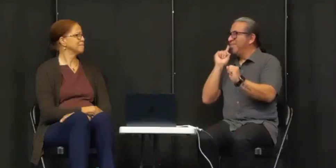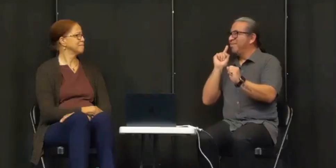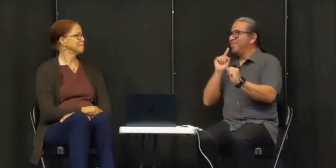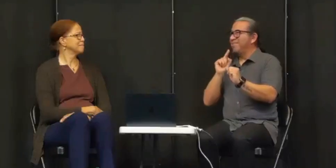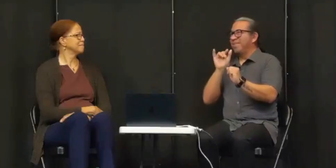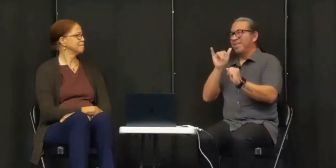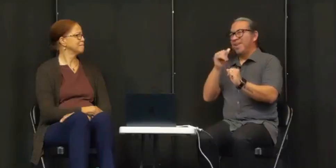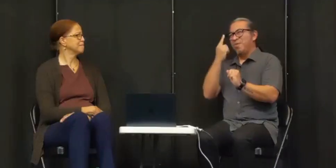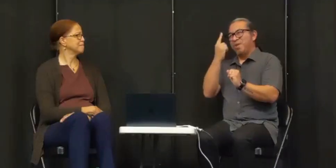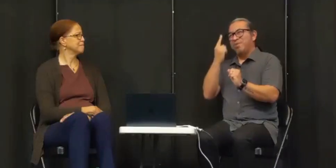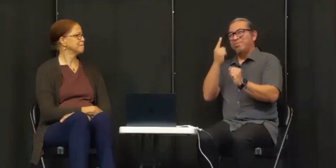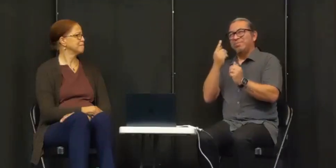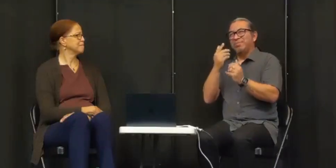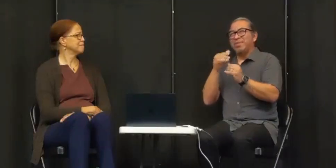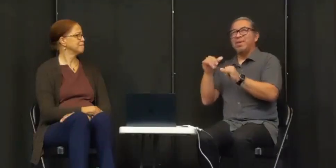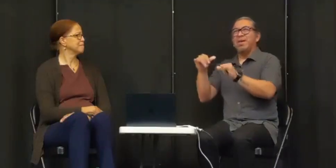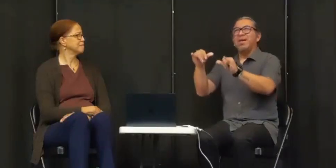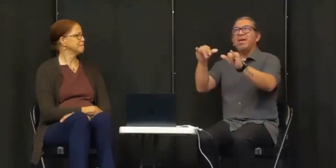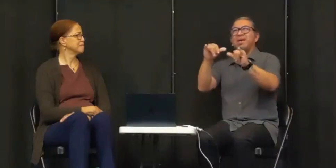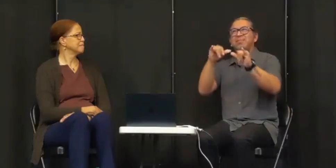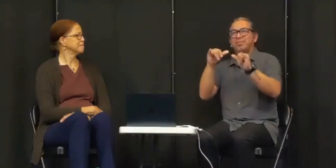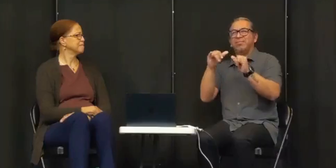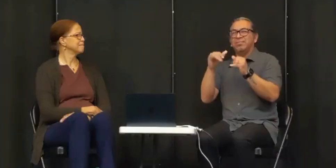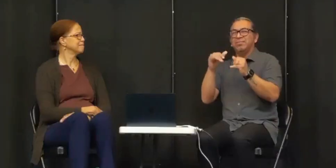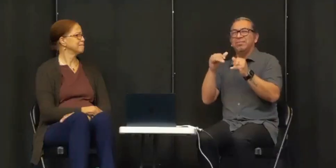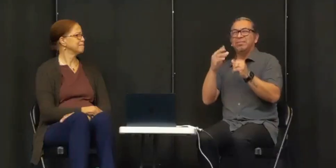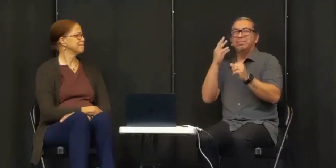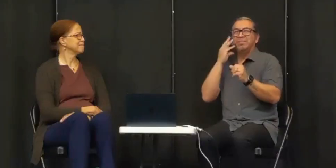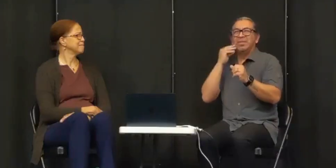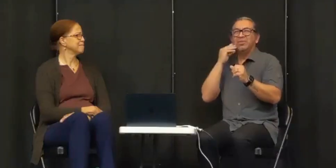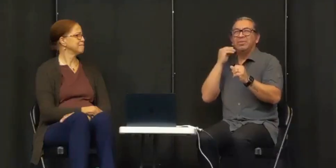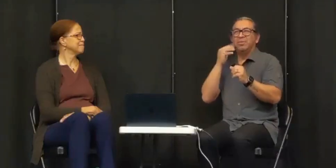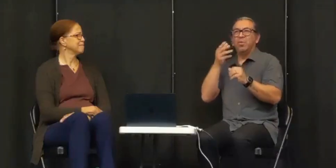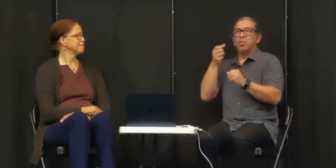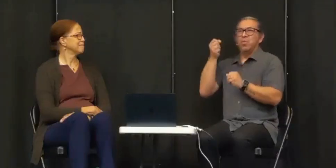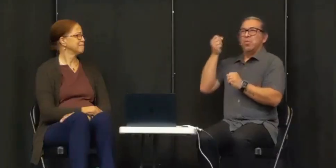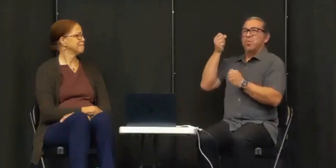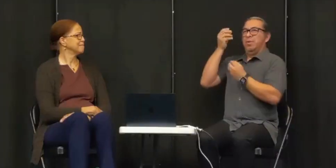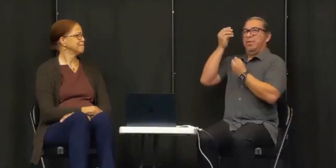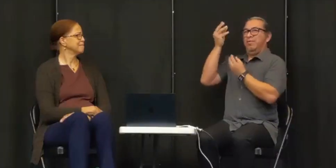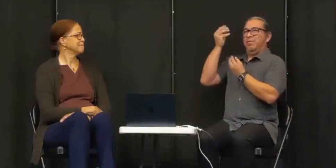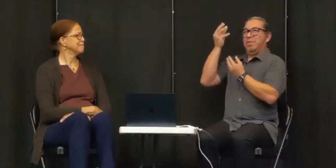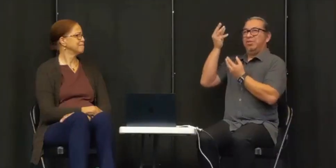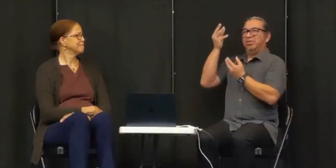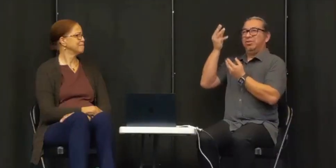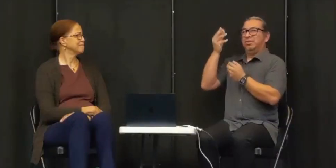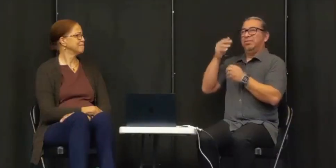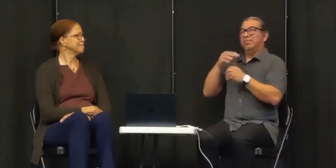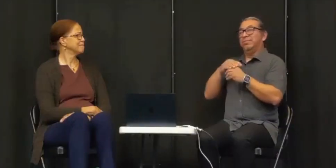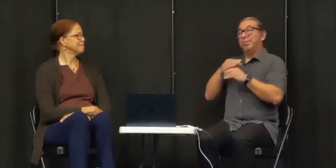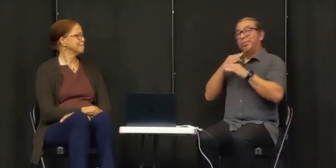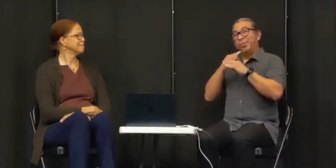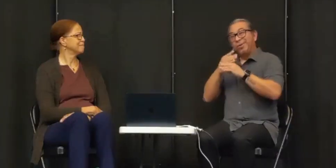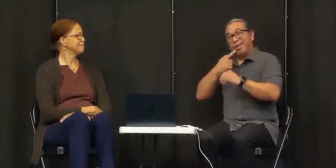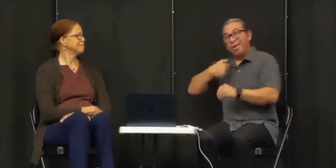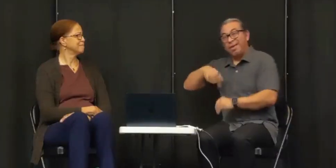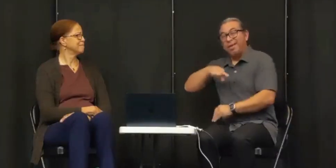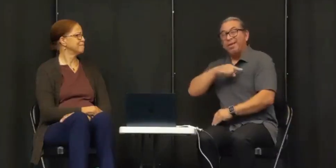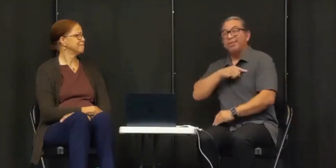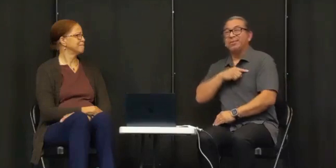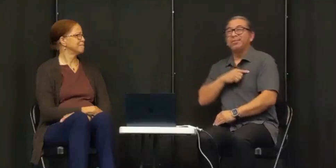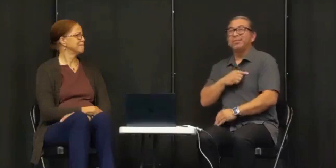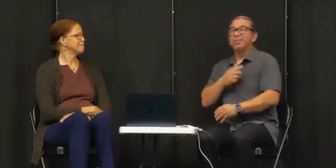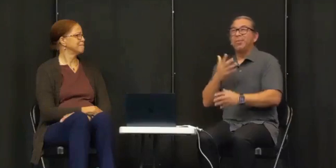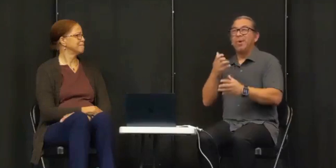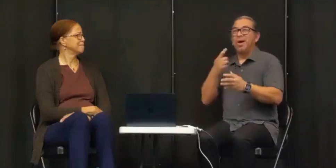me. Like we're both dead. That's something we have in common. And it's a common experience that information gets passed